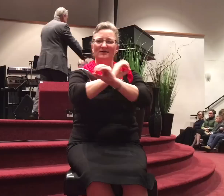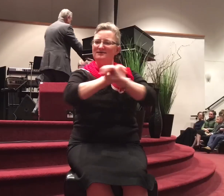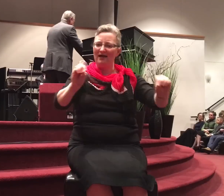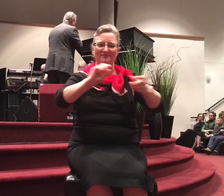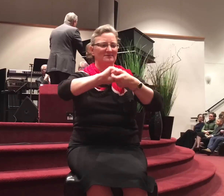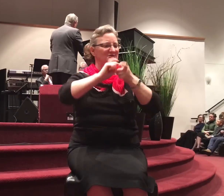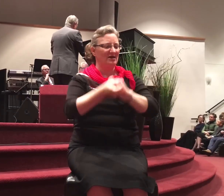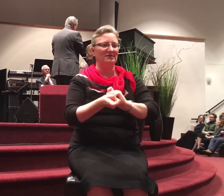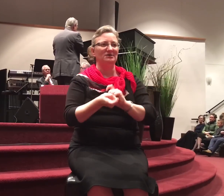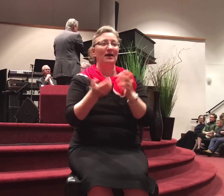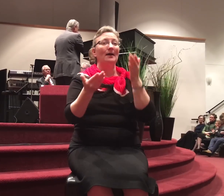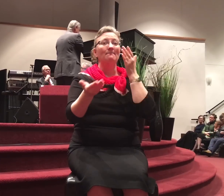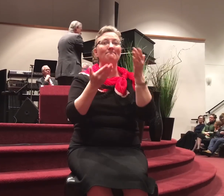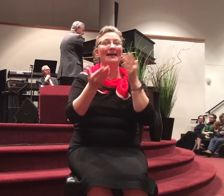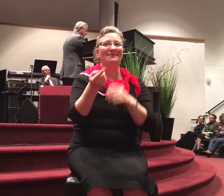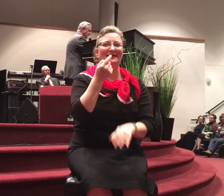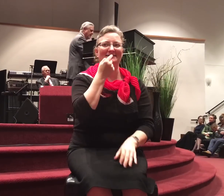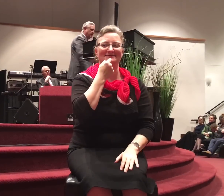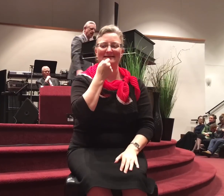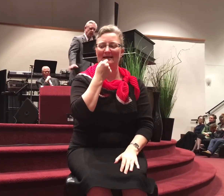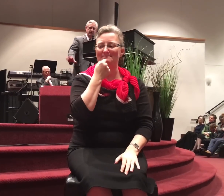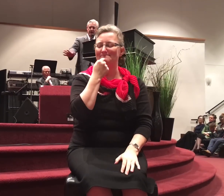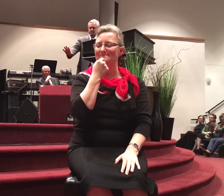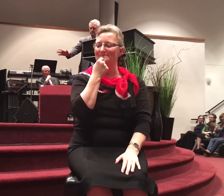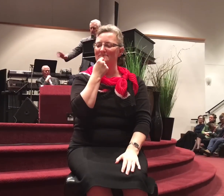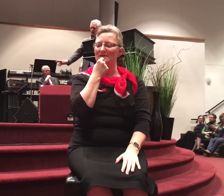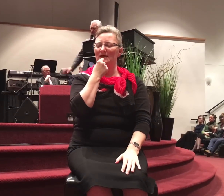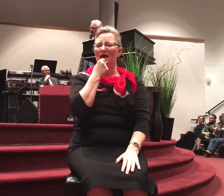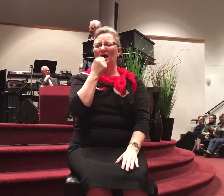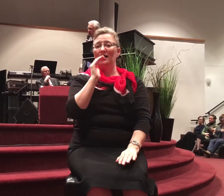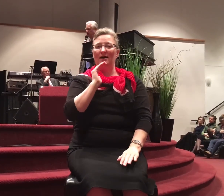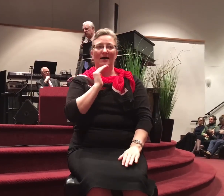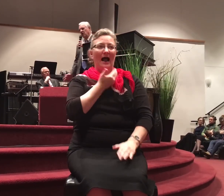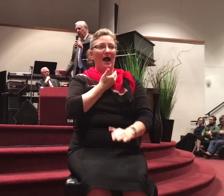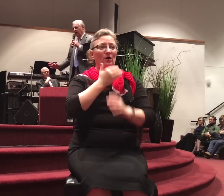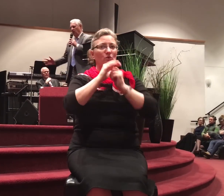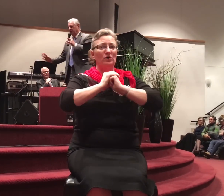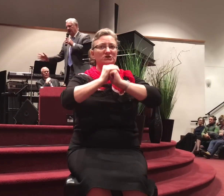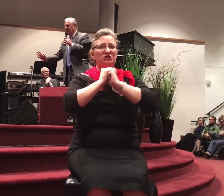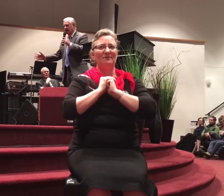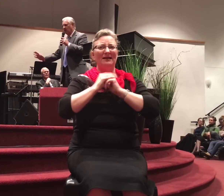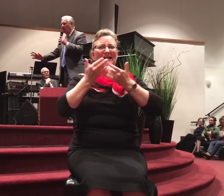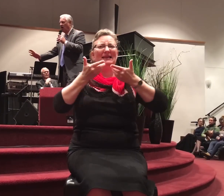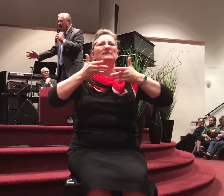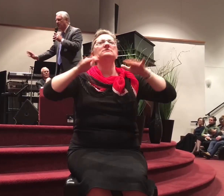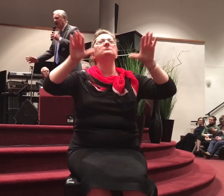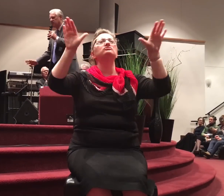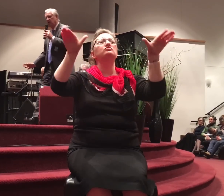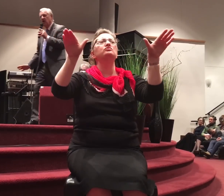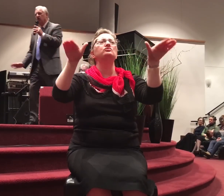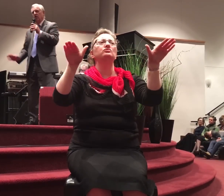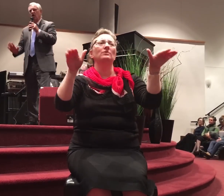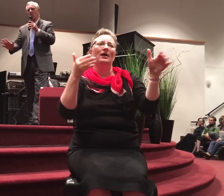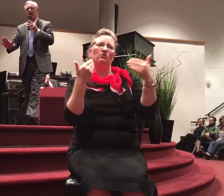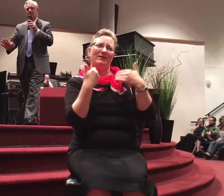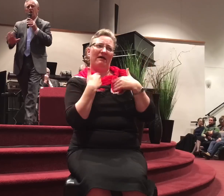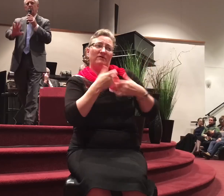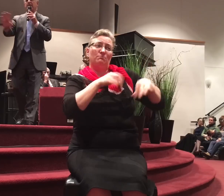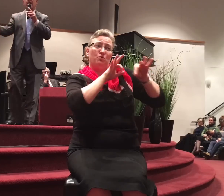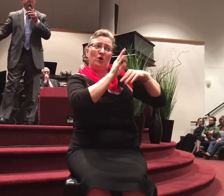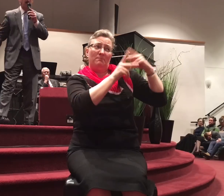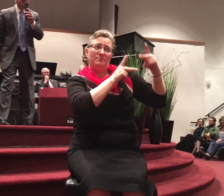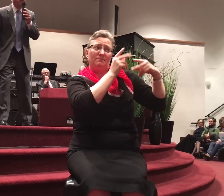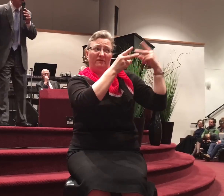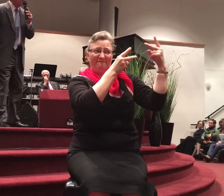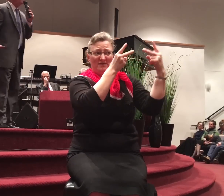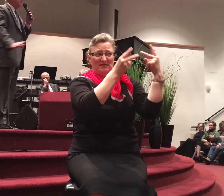down the worship a while. We don't want to get too out of hand. We've got some prominent visitors. We don't want them to get the wrong impression." You know what? Don't